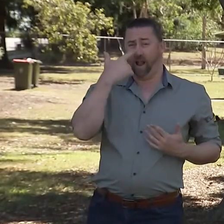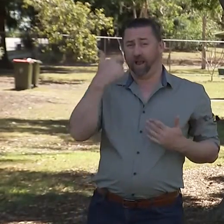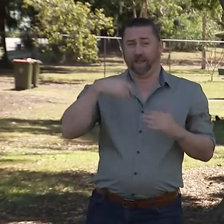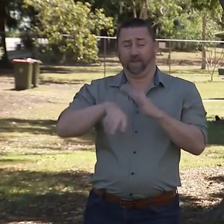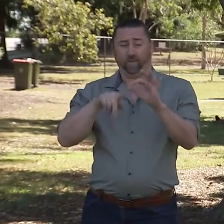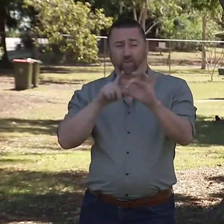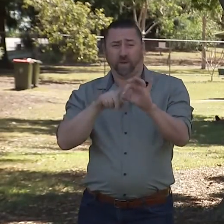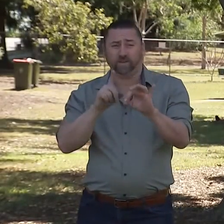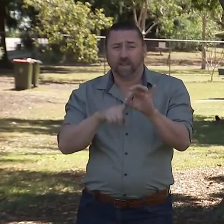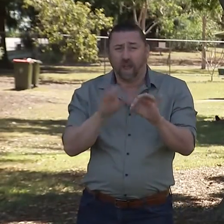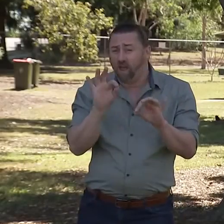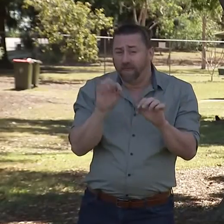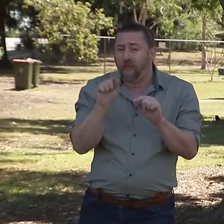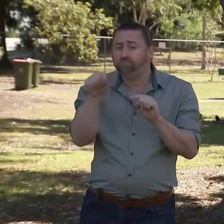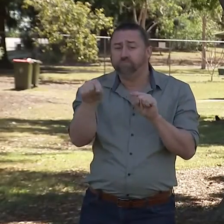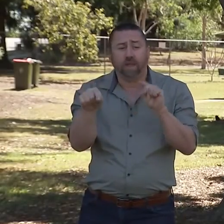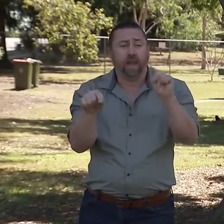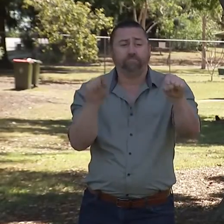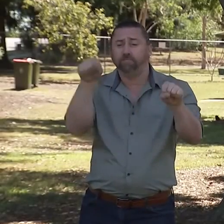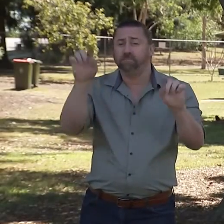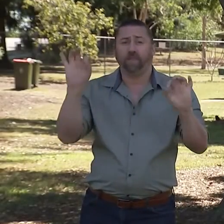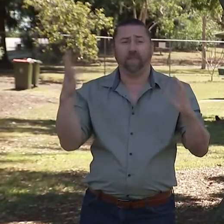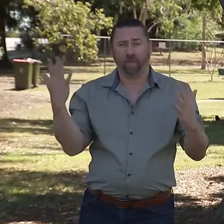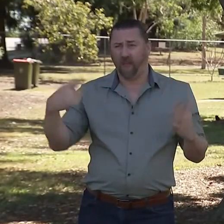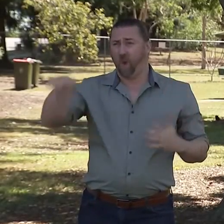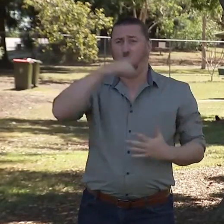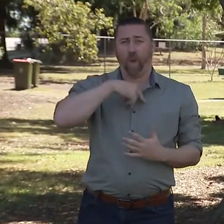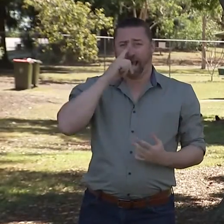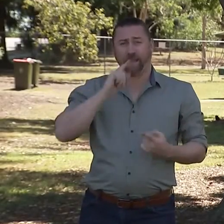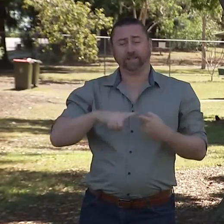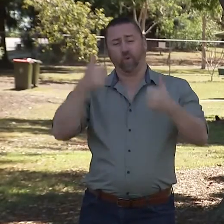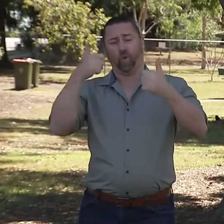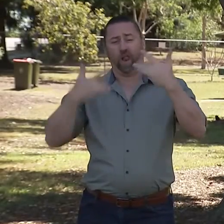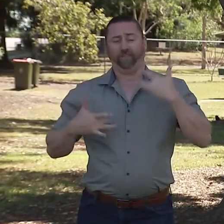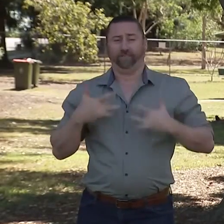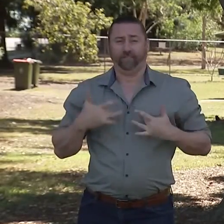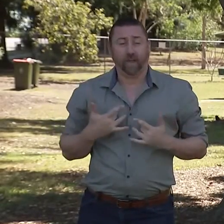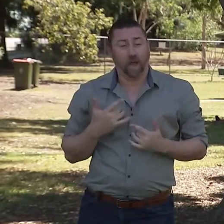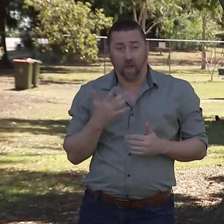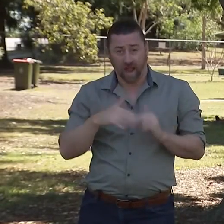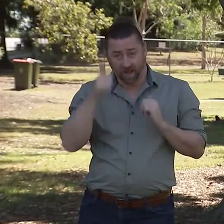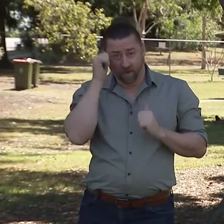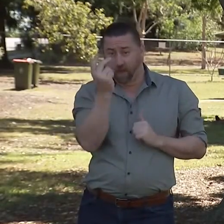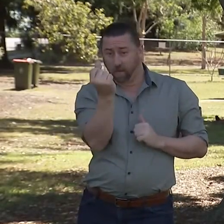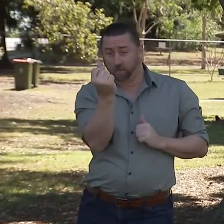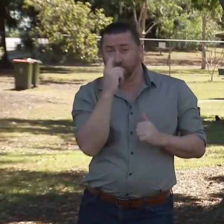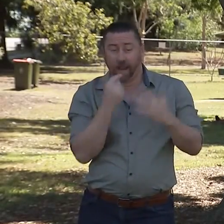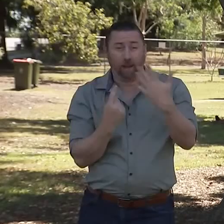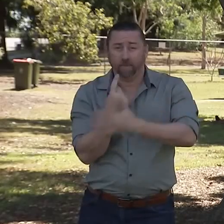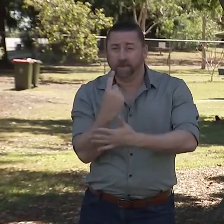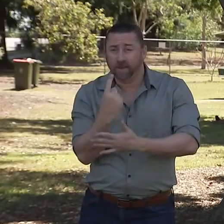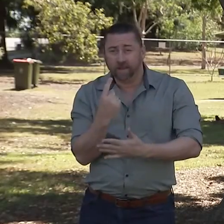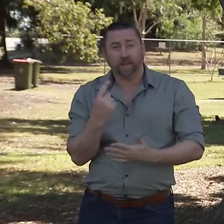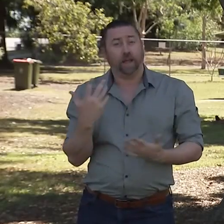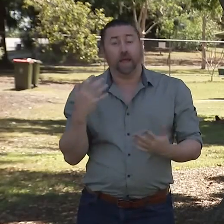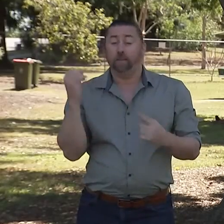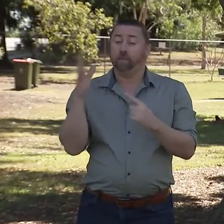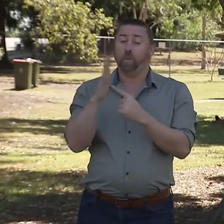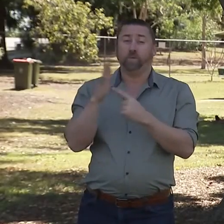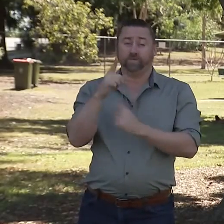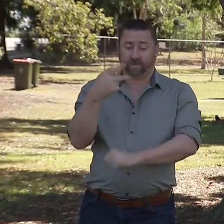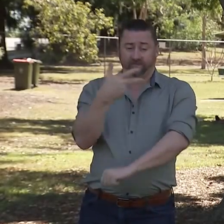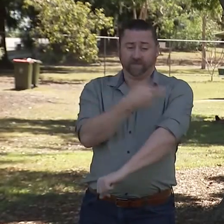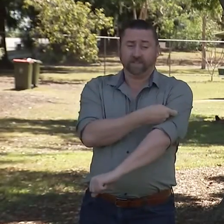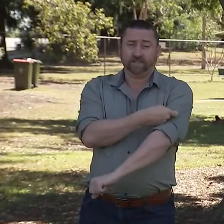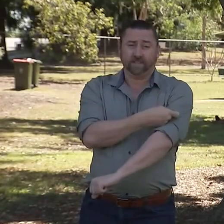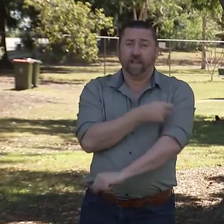means that we can continue to enjoy our lifestyle. But like I said, that could change at any moment, and the key is vaccines. What we